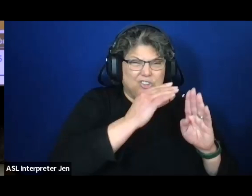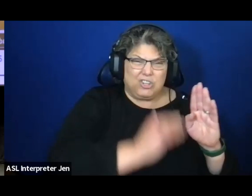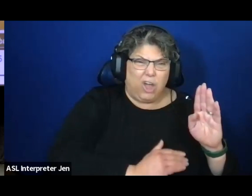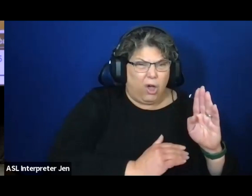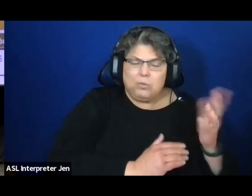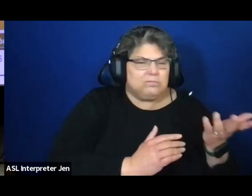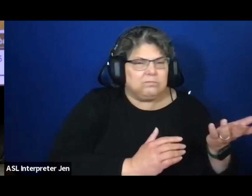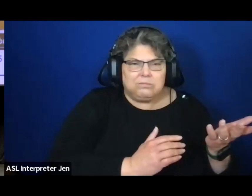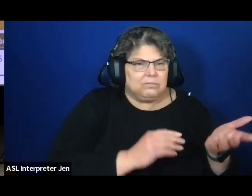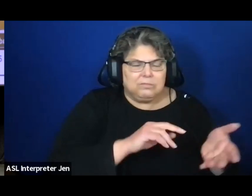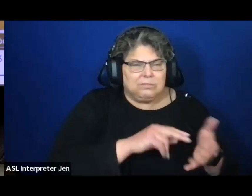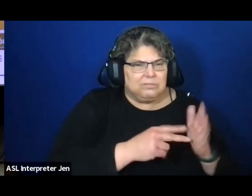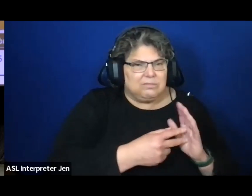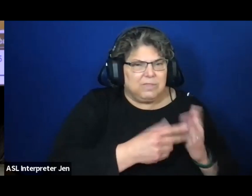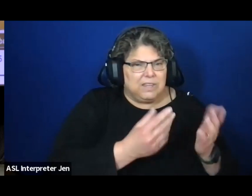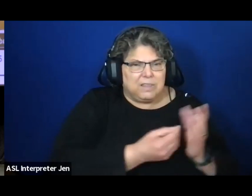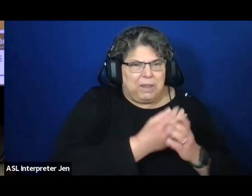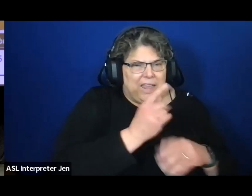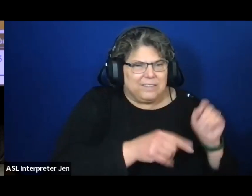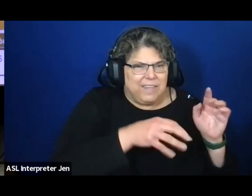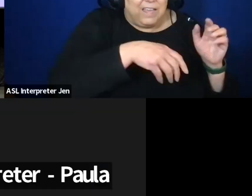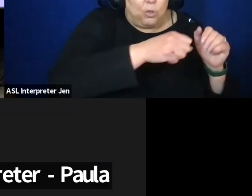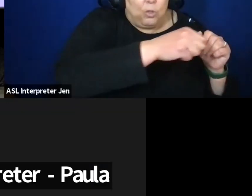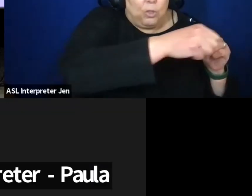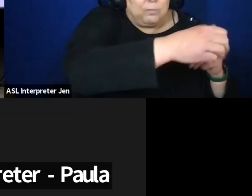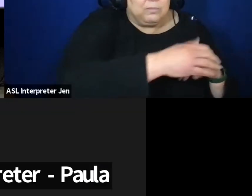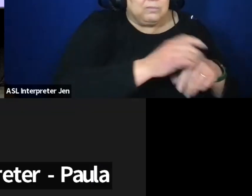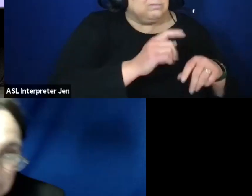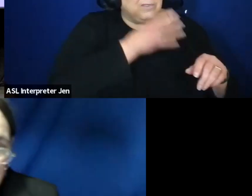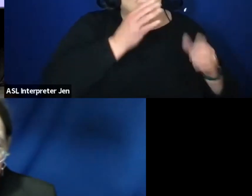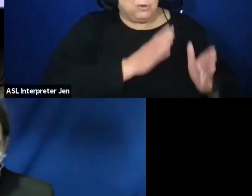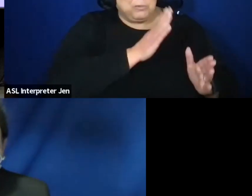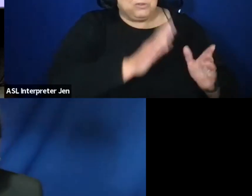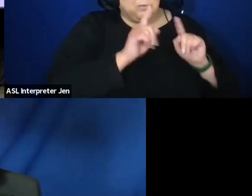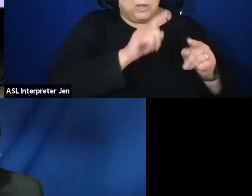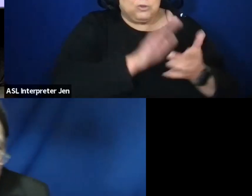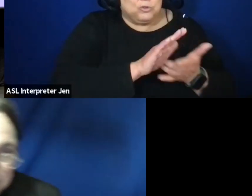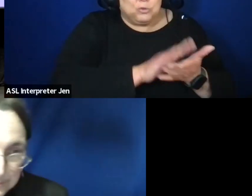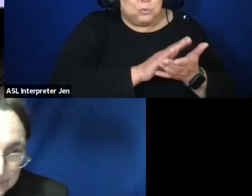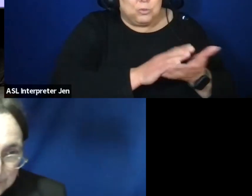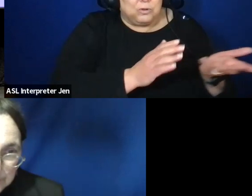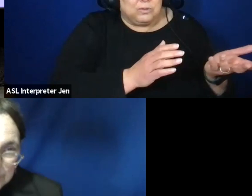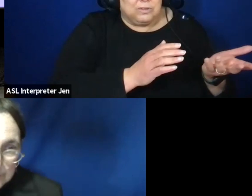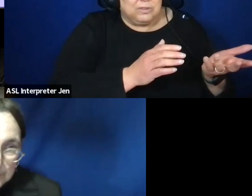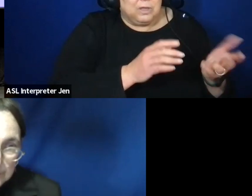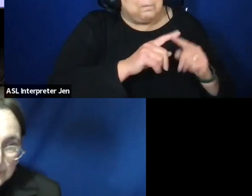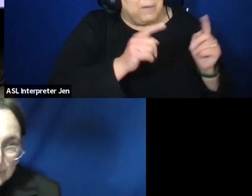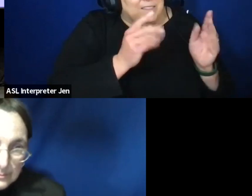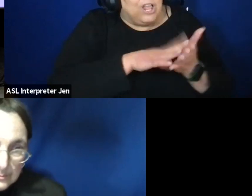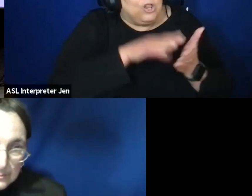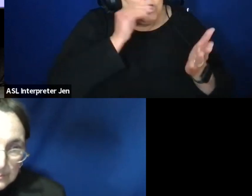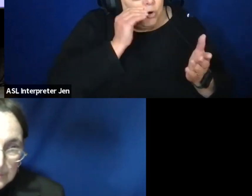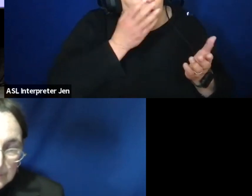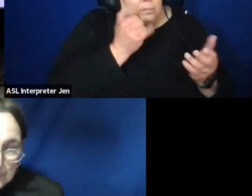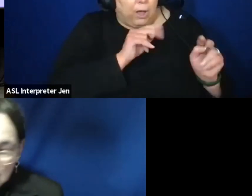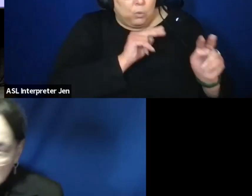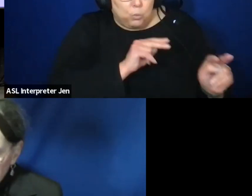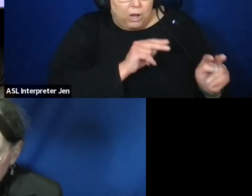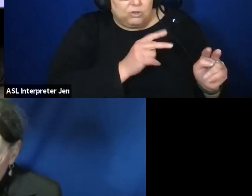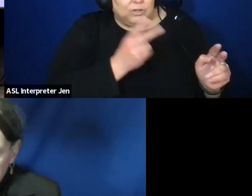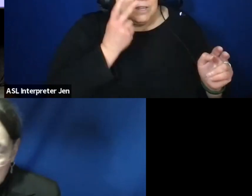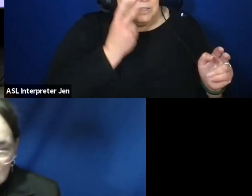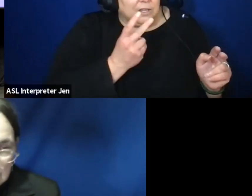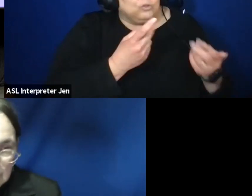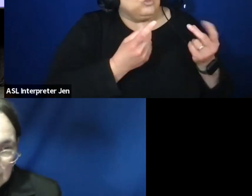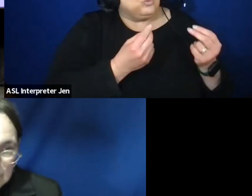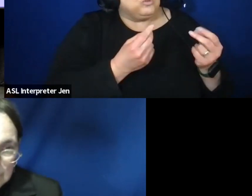these farmers never went to school, and they figured this out through lots and lots and lots of observations. So what did they do? They've been